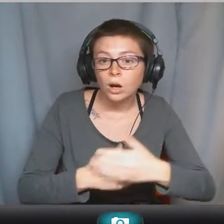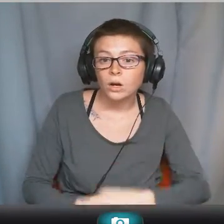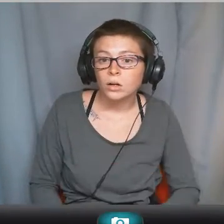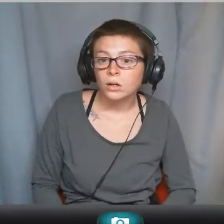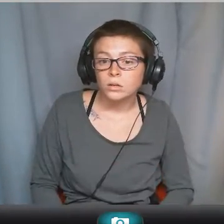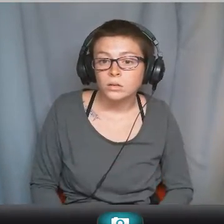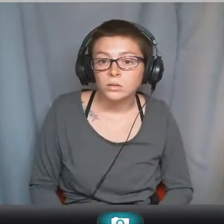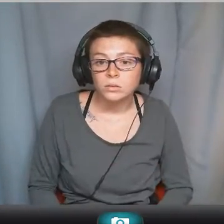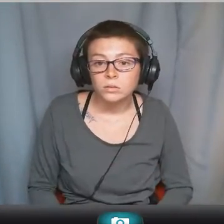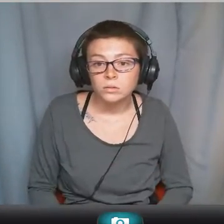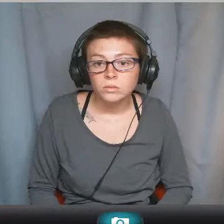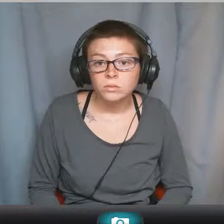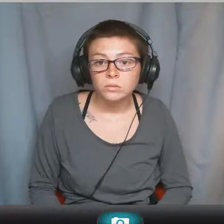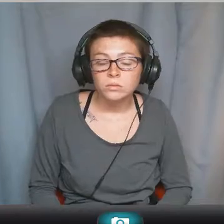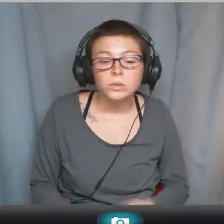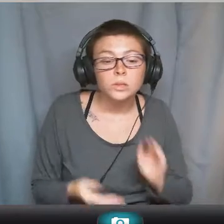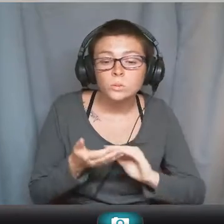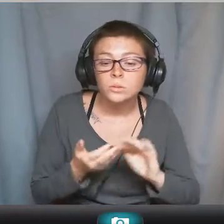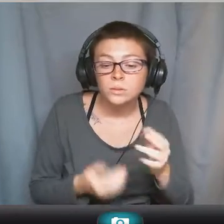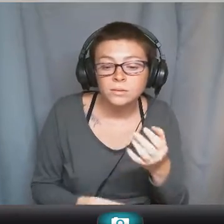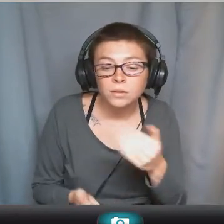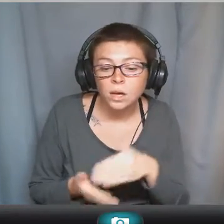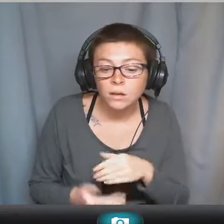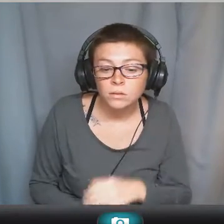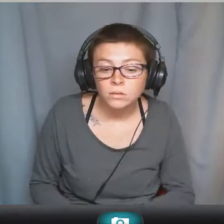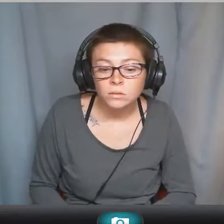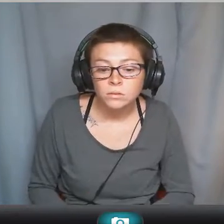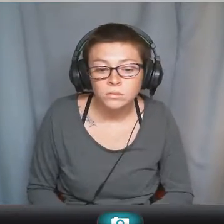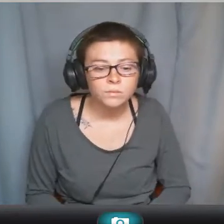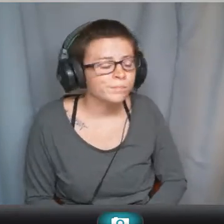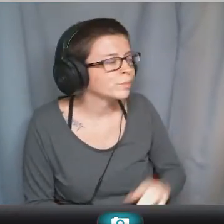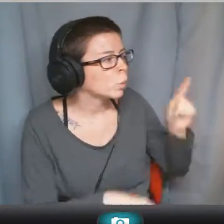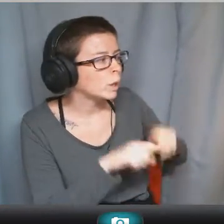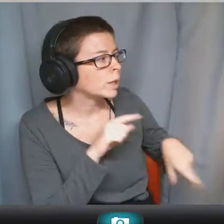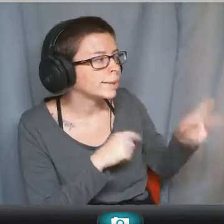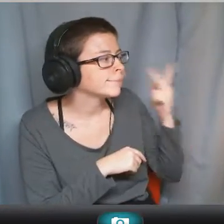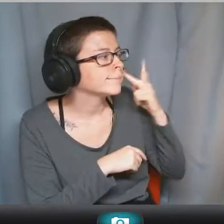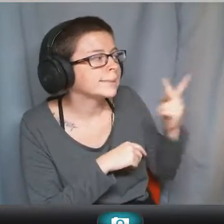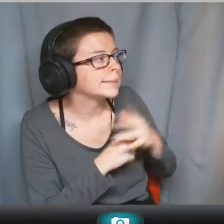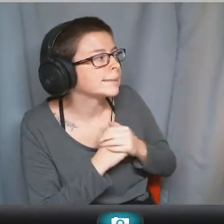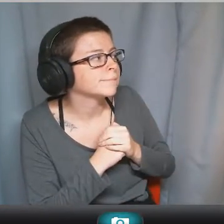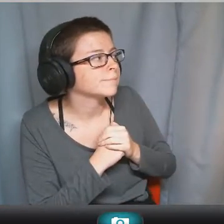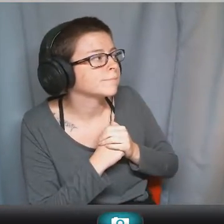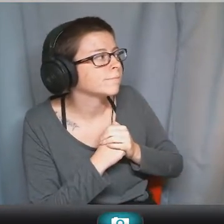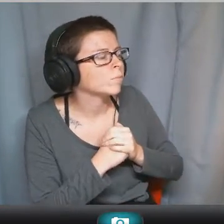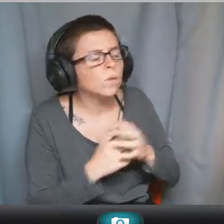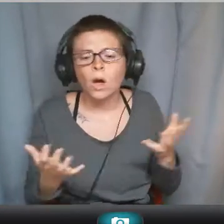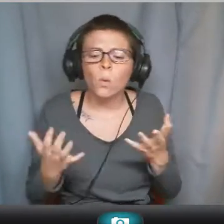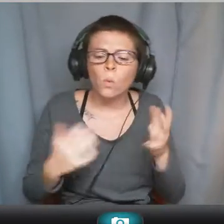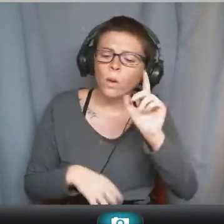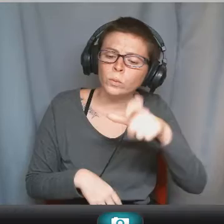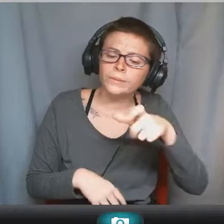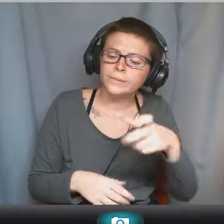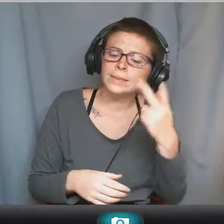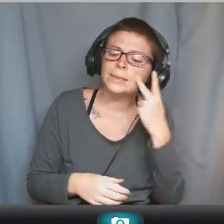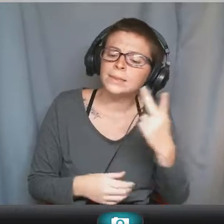Pardon me? We couldn't see. What would we need to see then? What would we have to use a lot of?